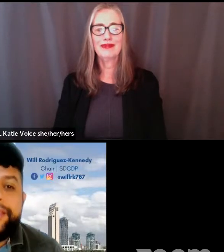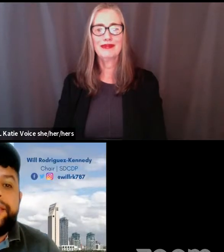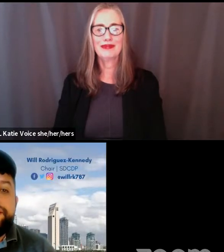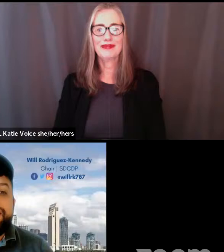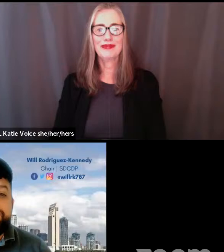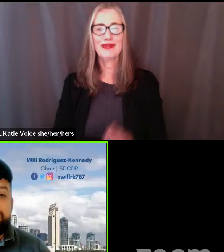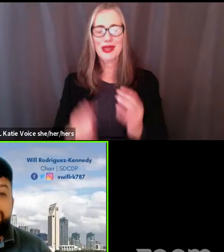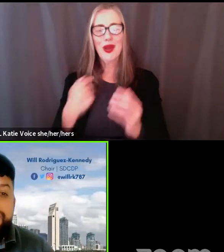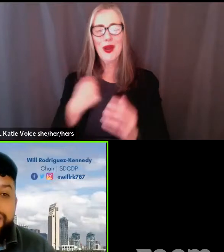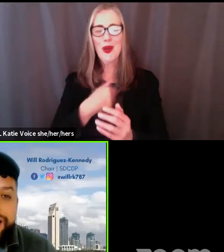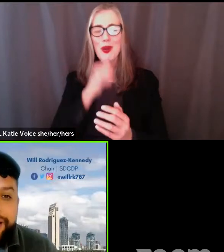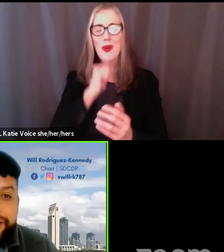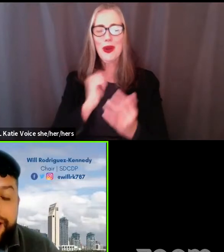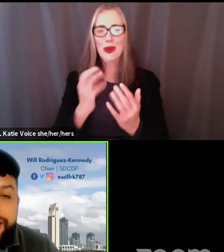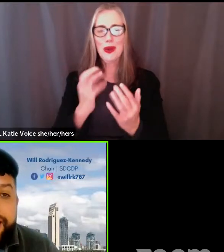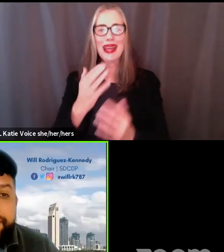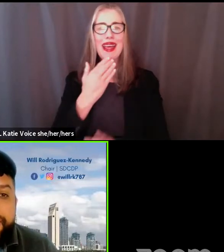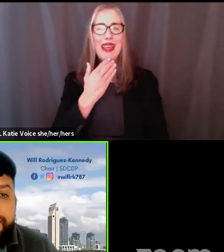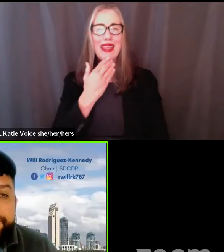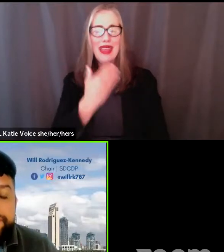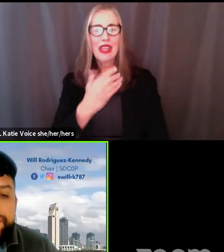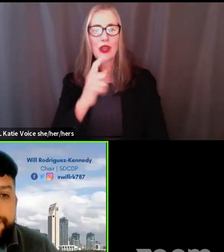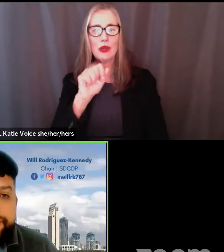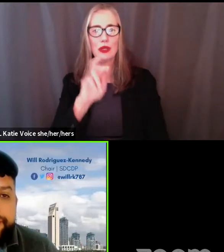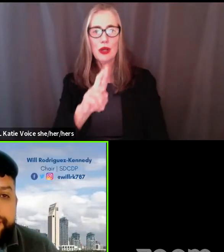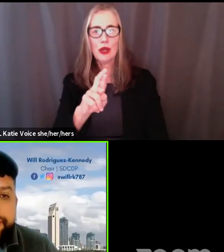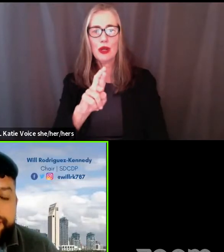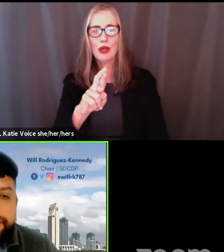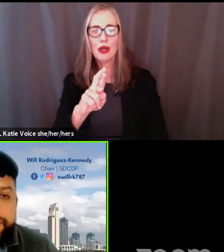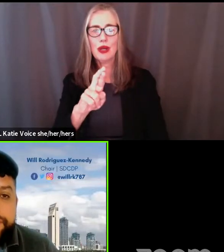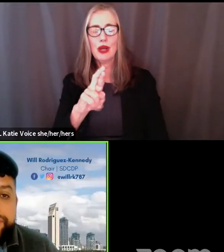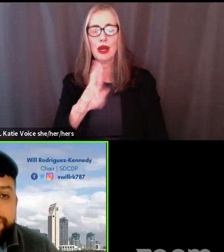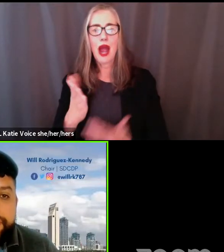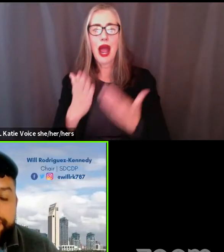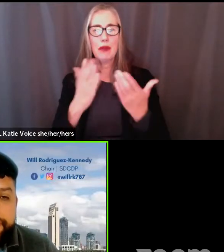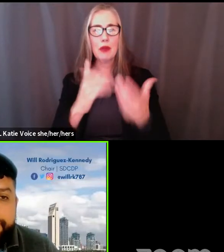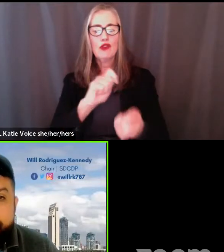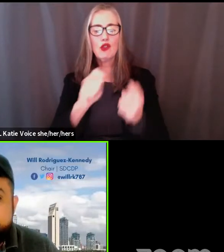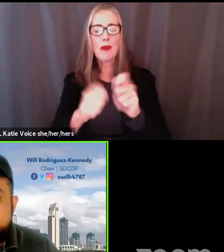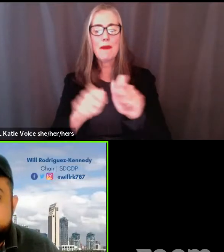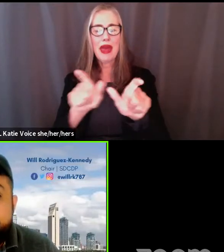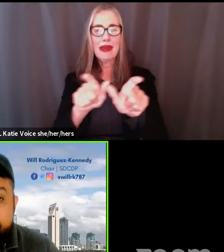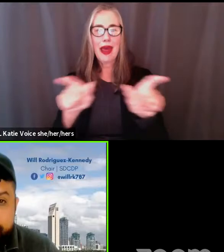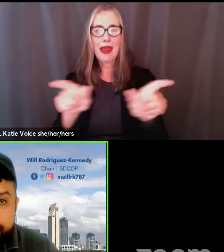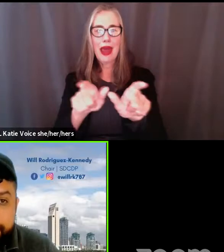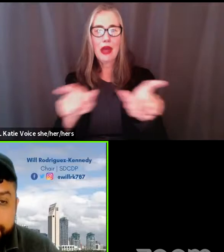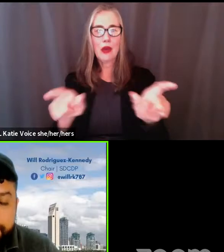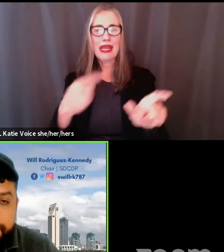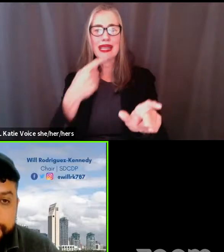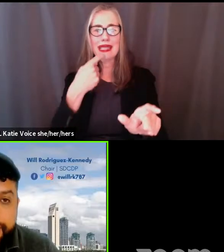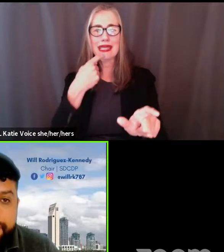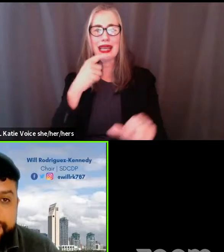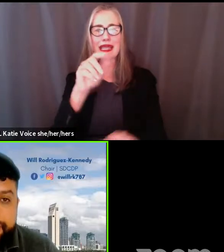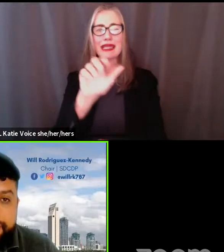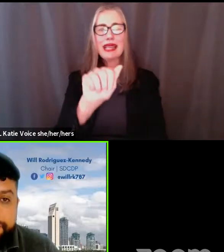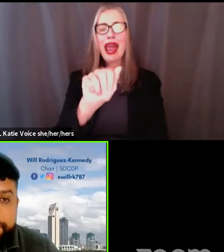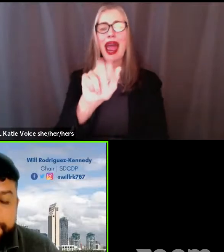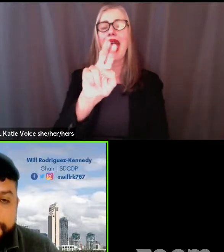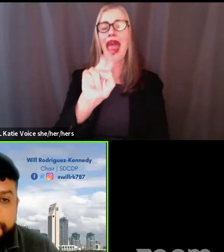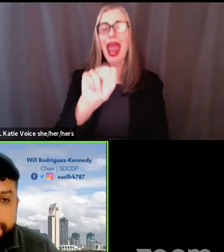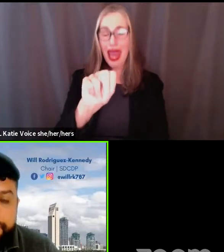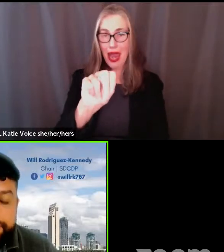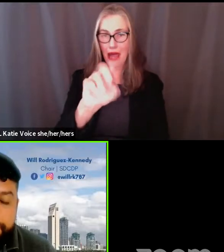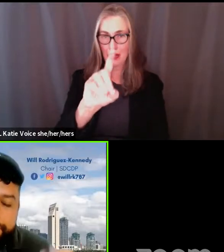We're waiting. Thank you, sir. I move to amend the language so that it says and have a